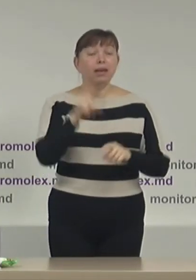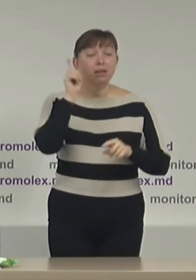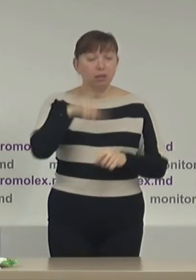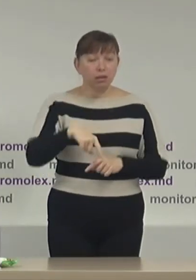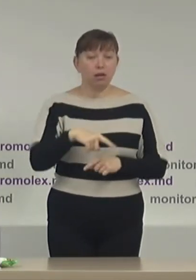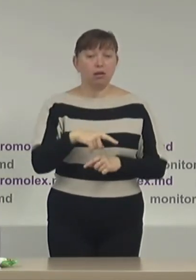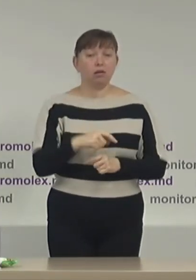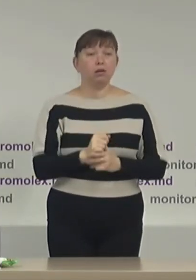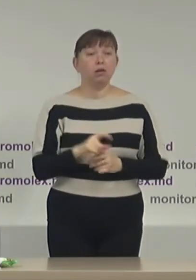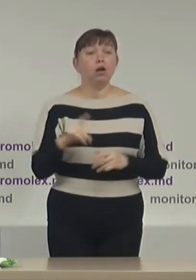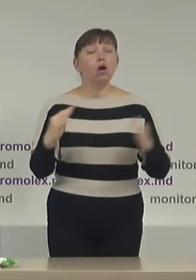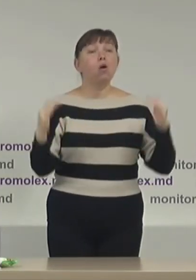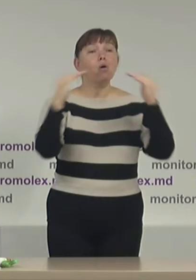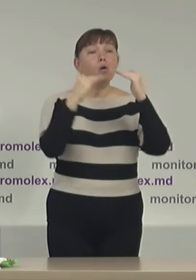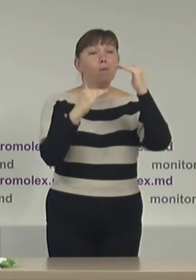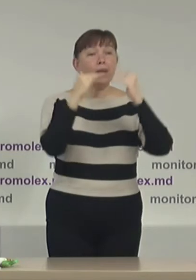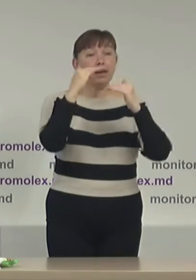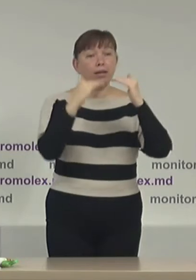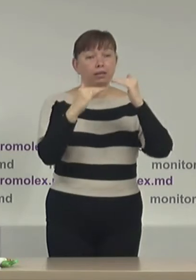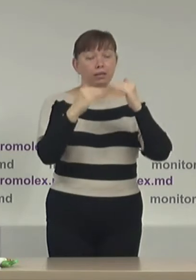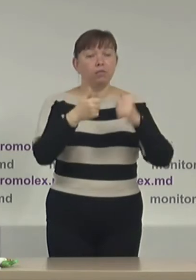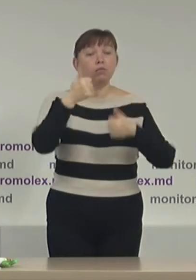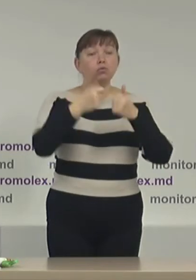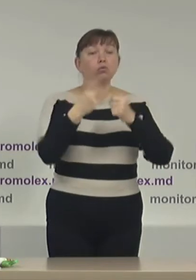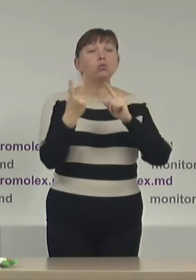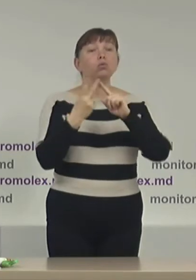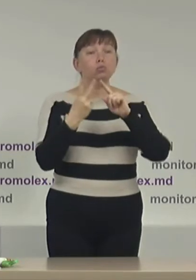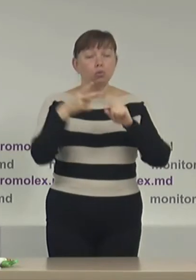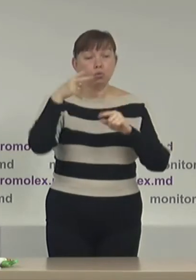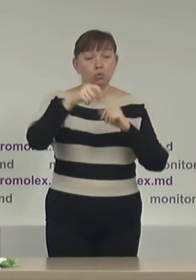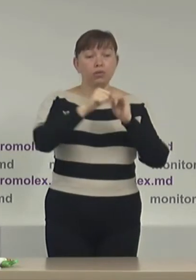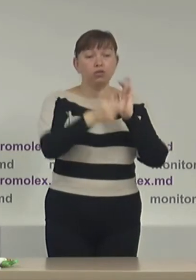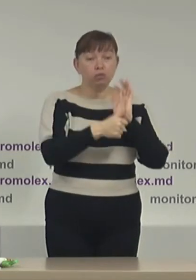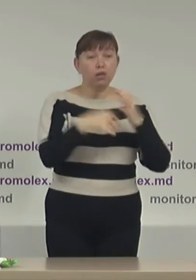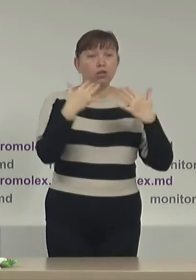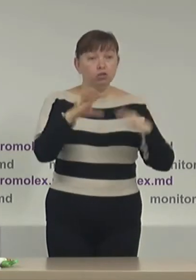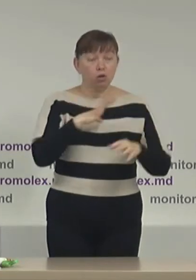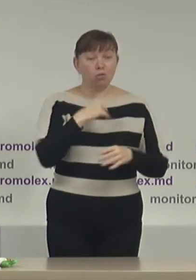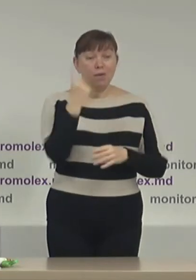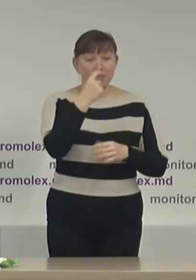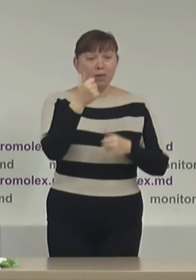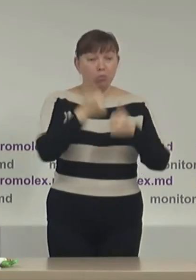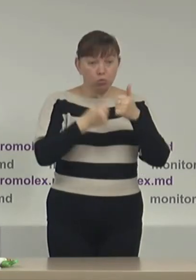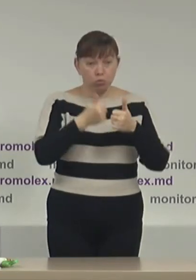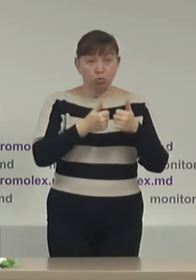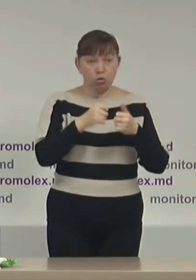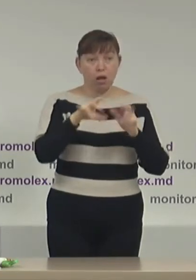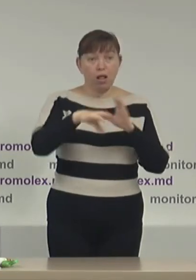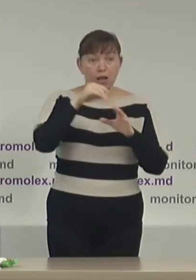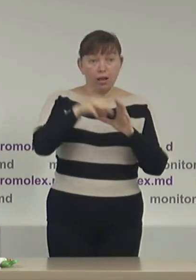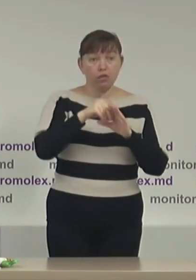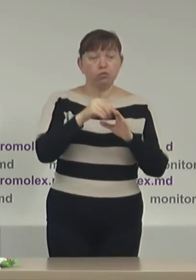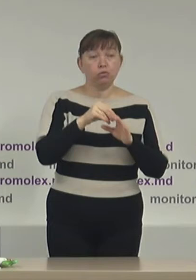the first round, and also compared with the second round of 2016.